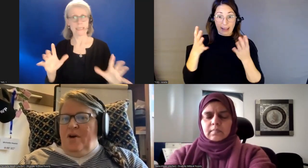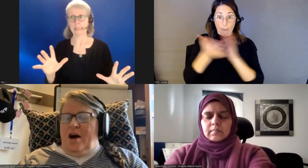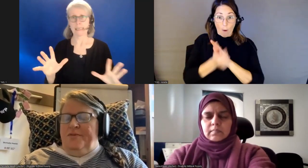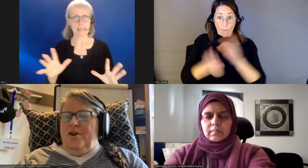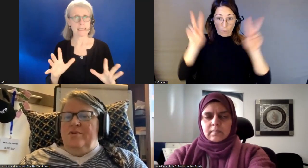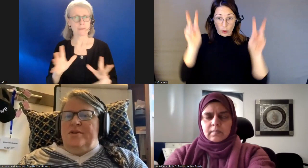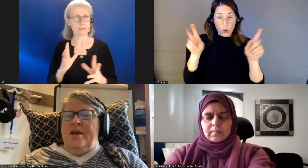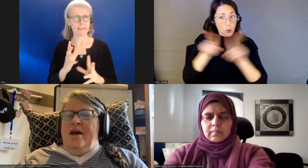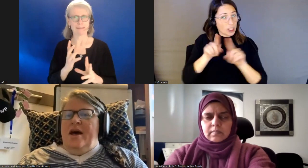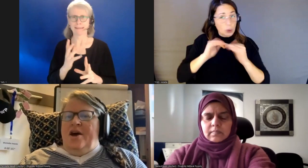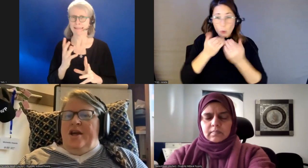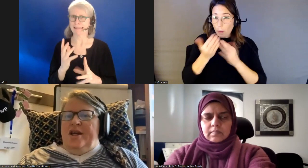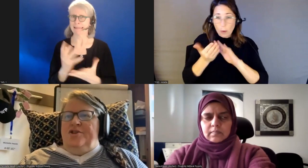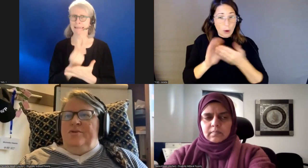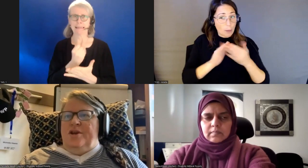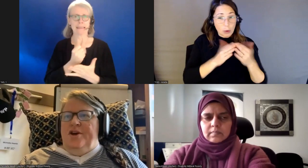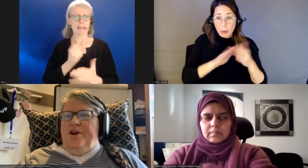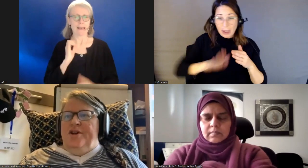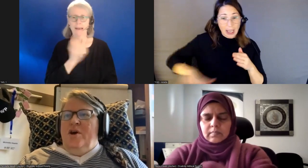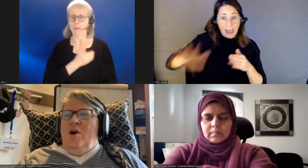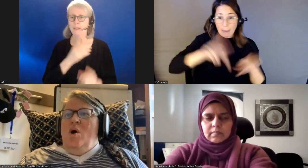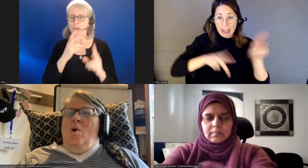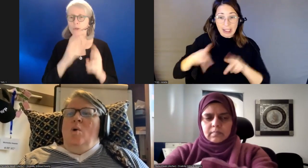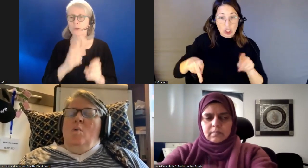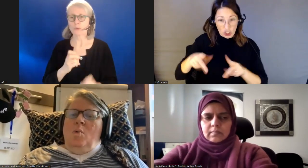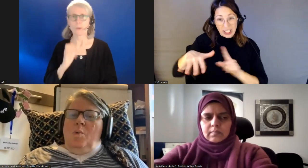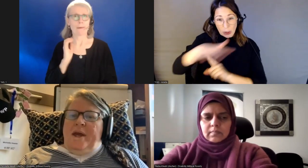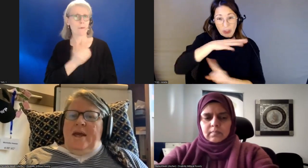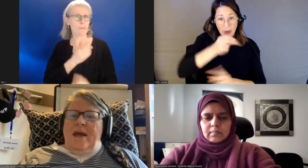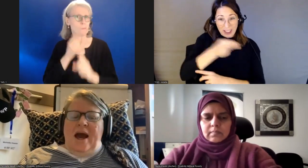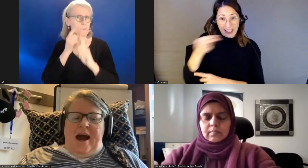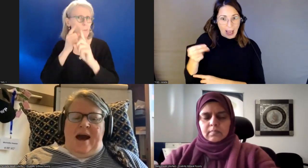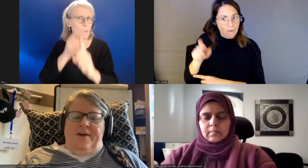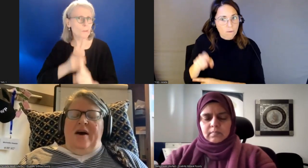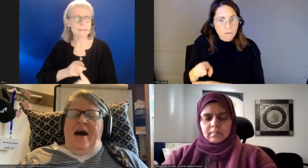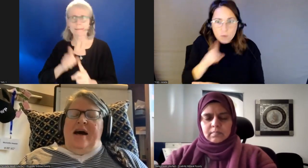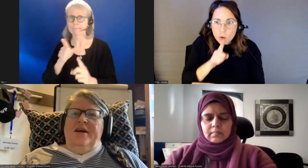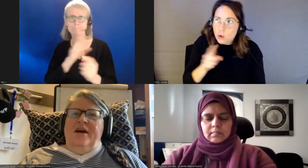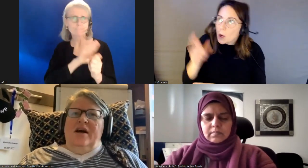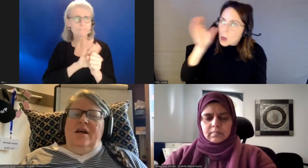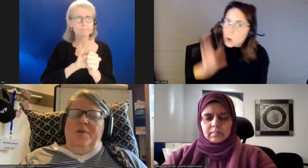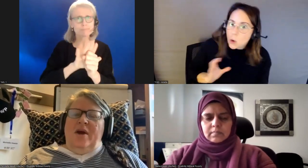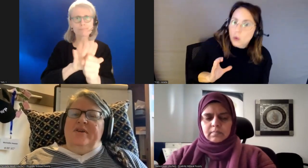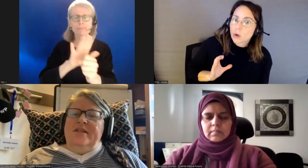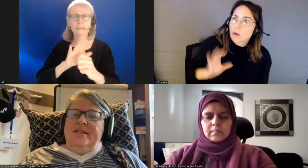that our views and our issues are heard. We have